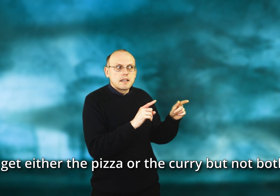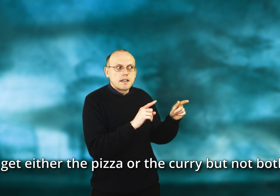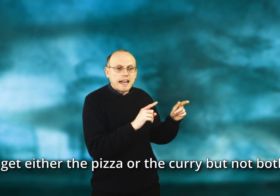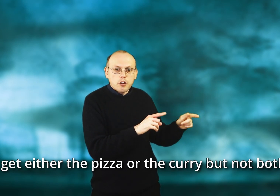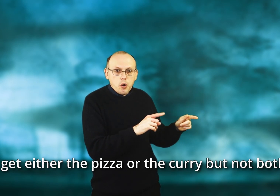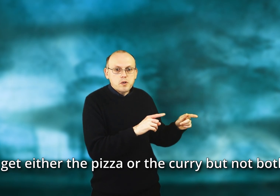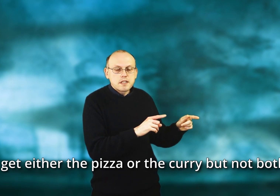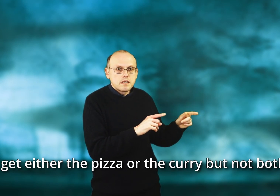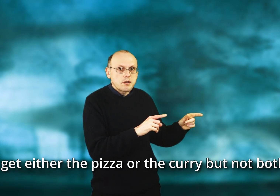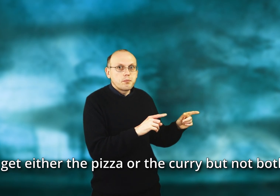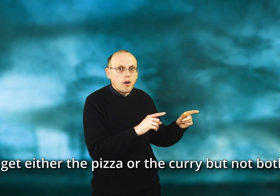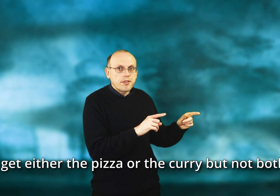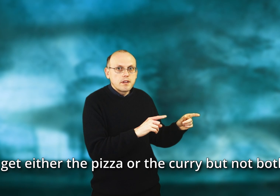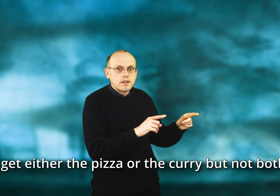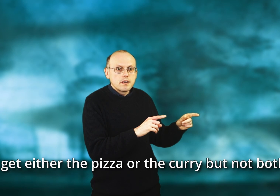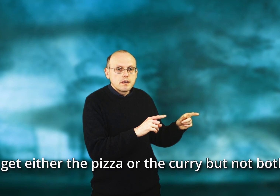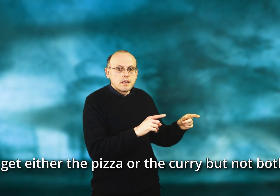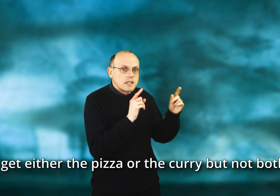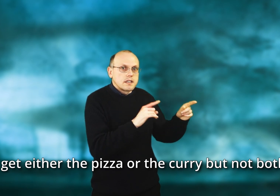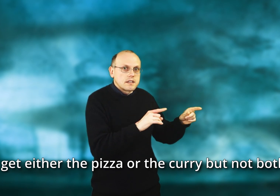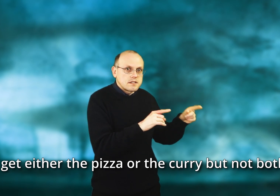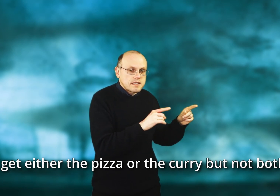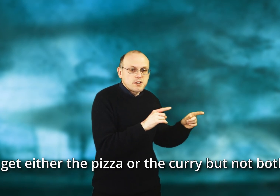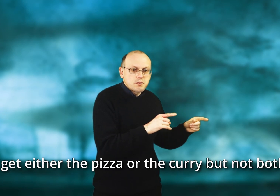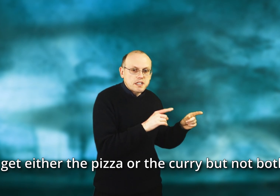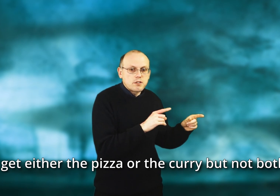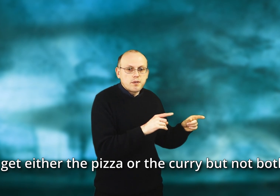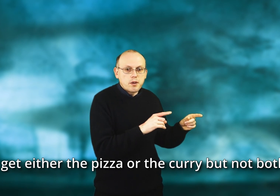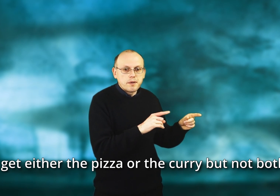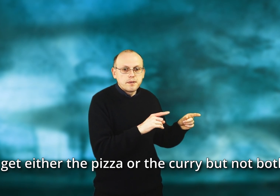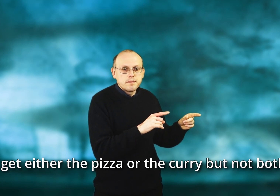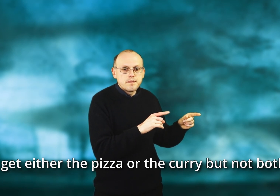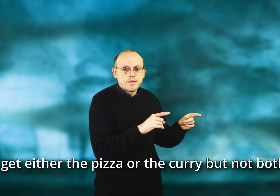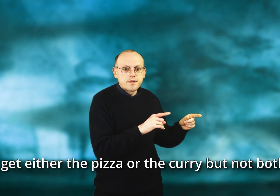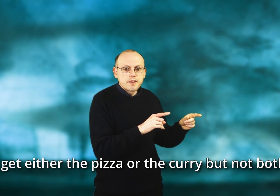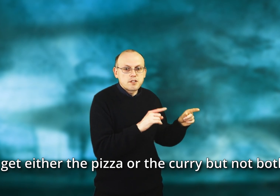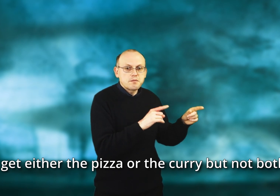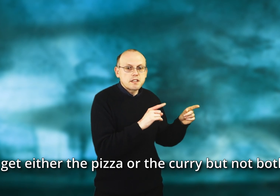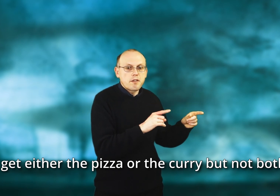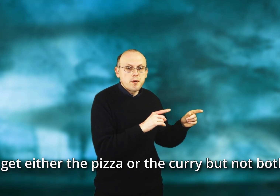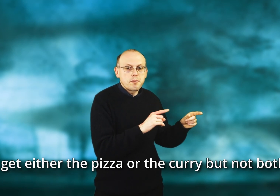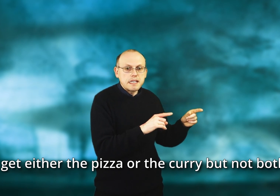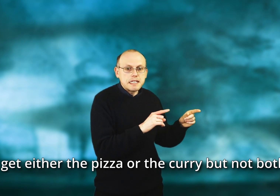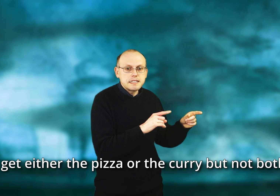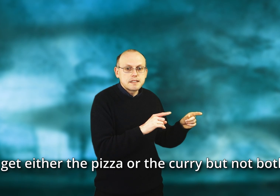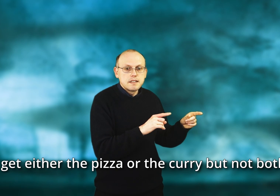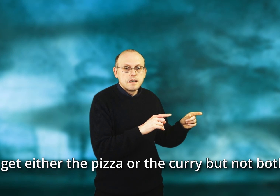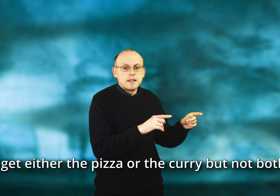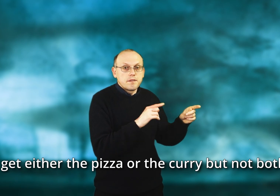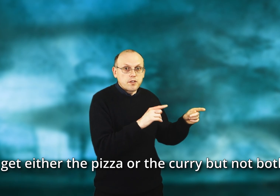a clause, not both, doesn't have a subject and a verb. The subject and the verb is, for not